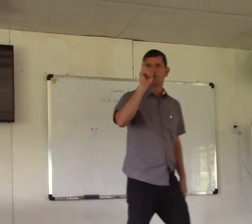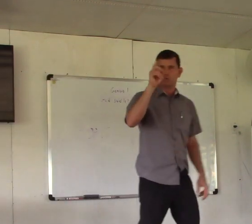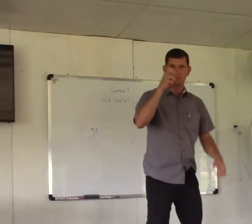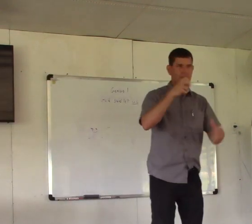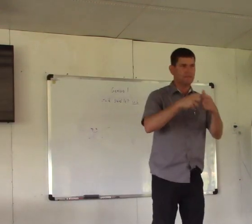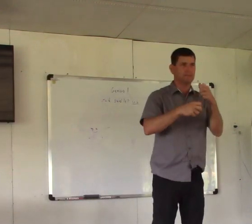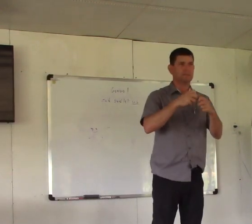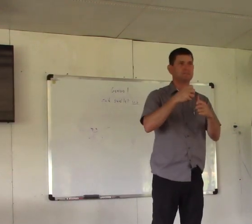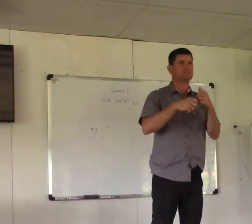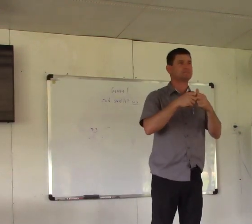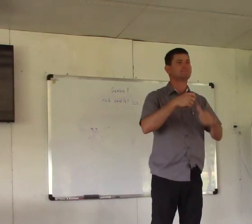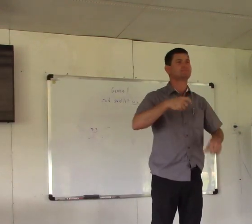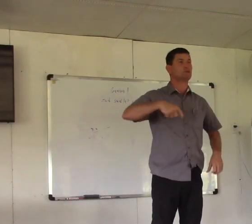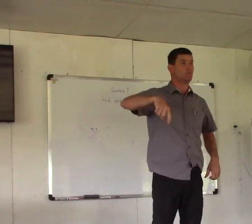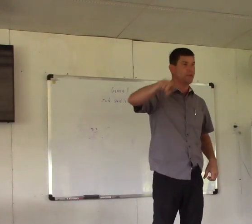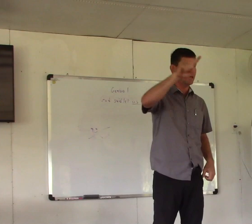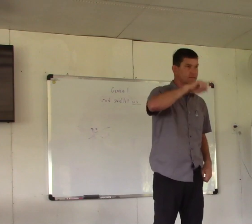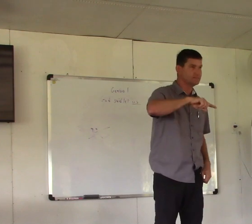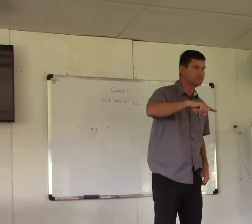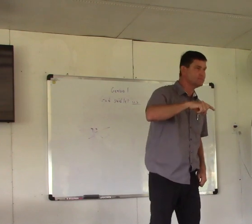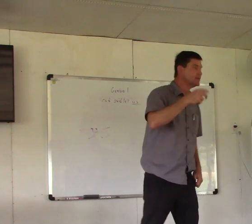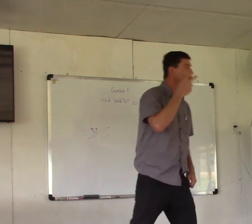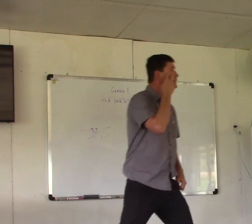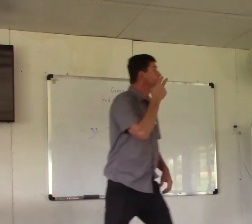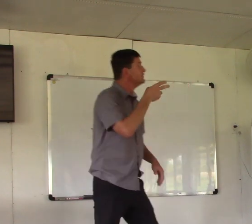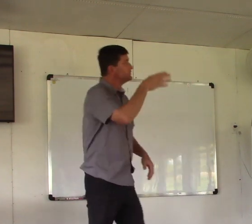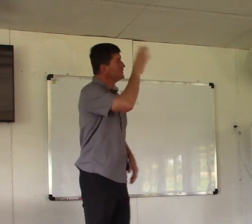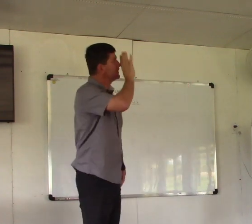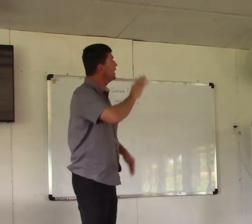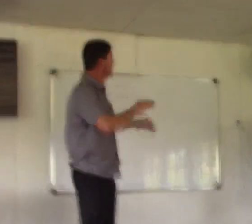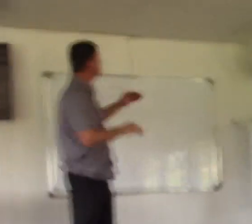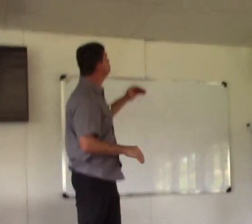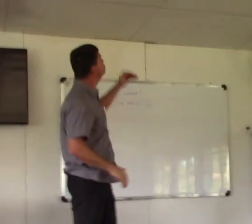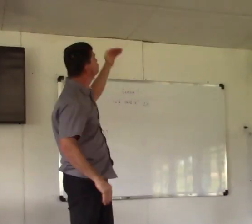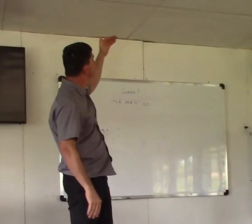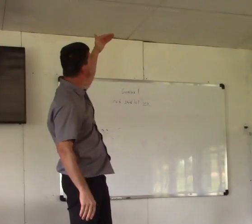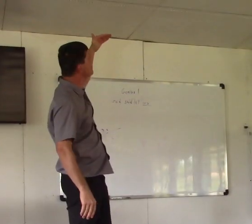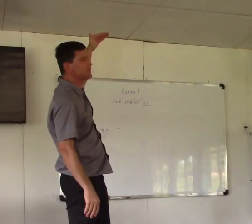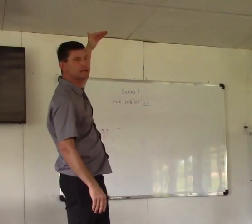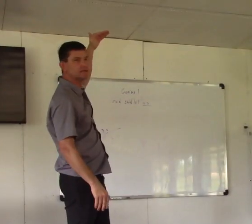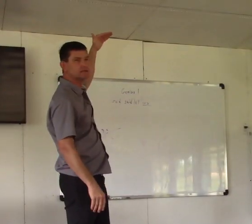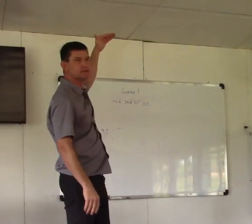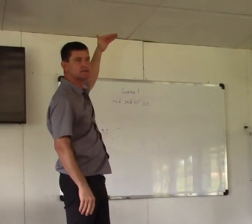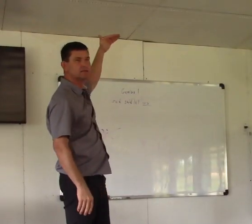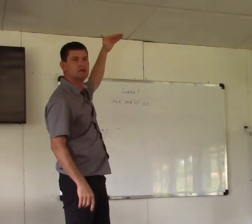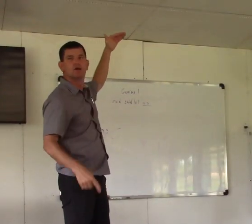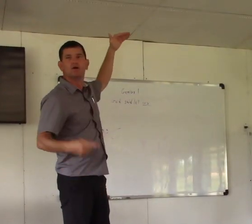One problem. We see God big.